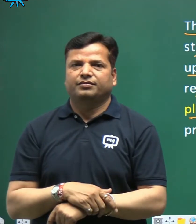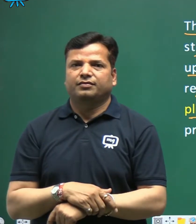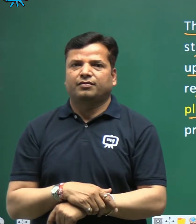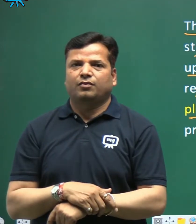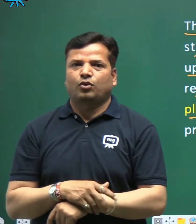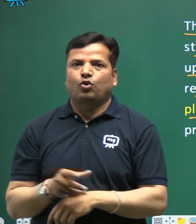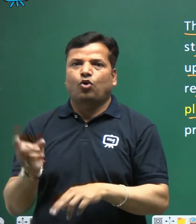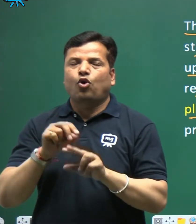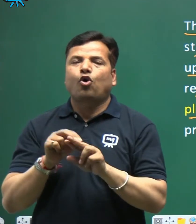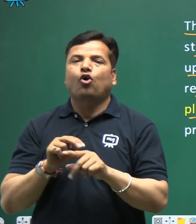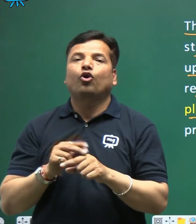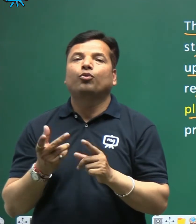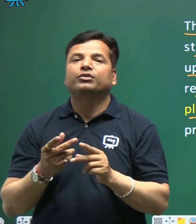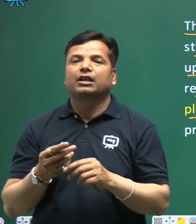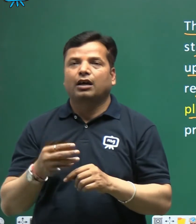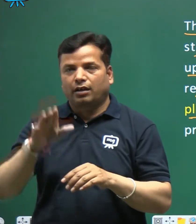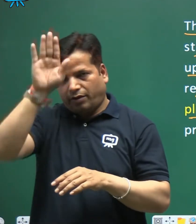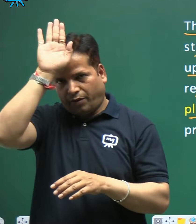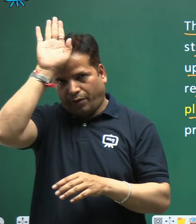of the prince.